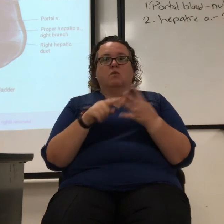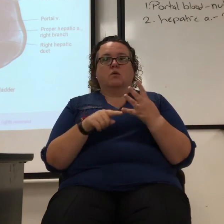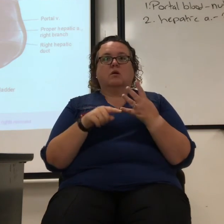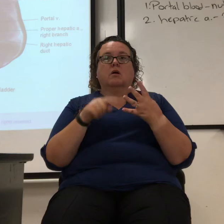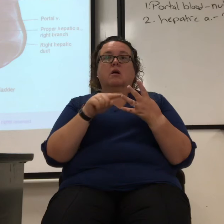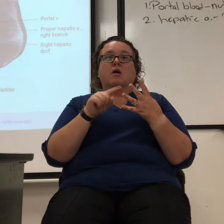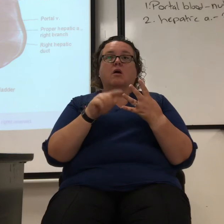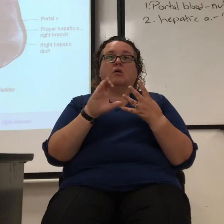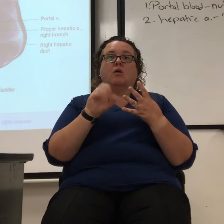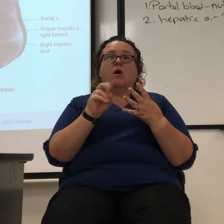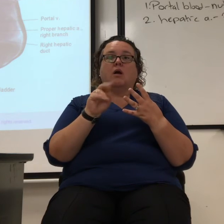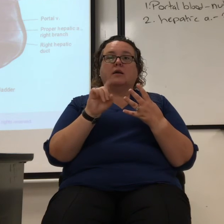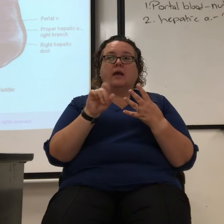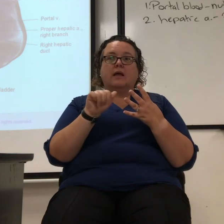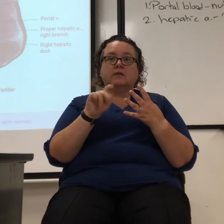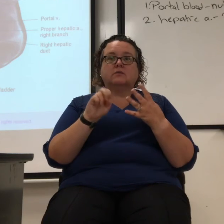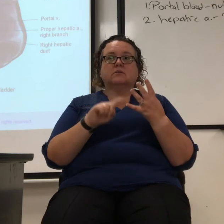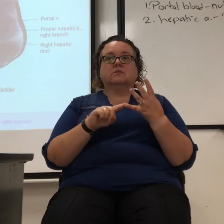quadrate, right lobe.